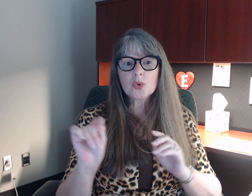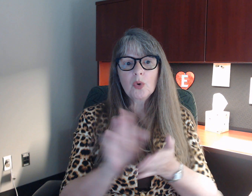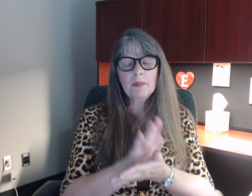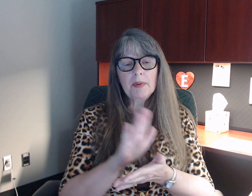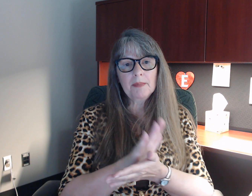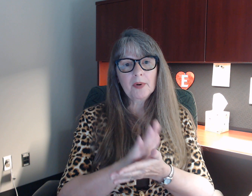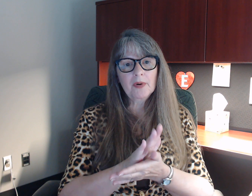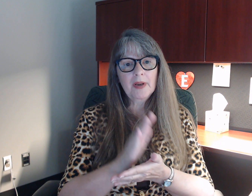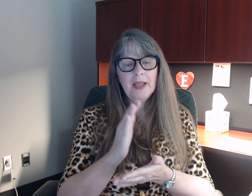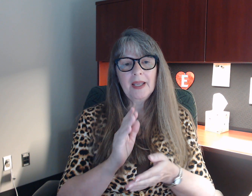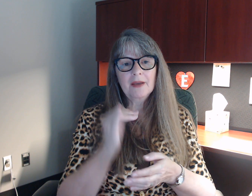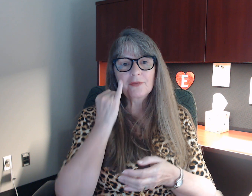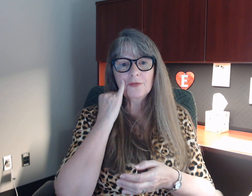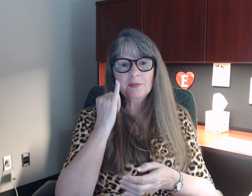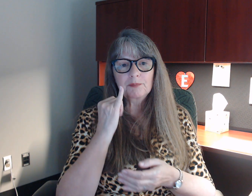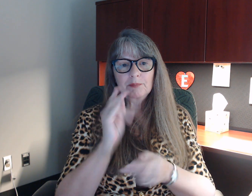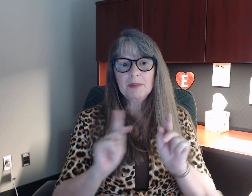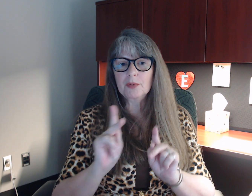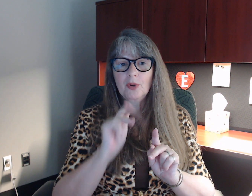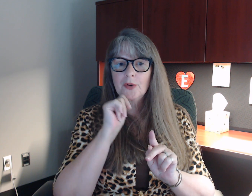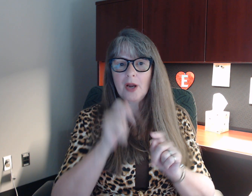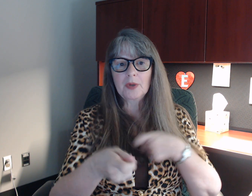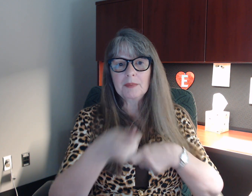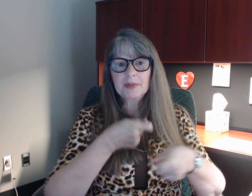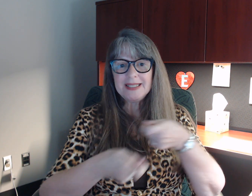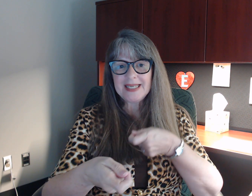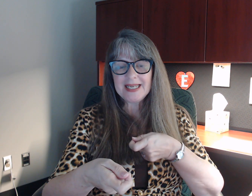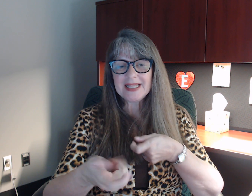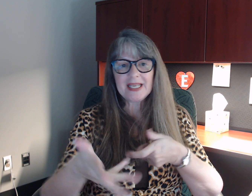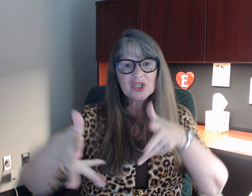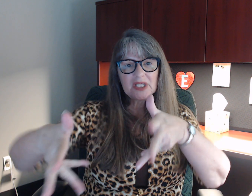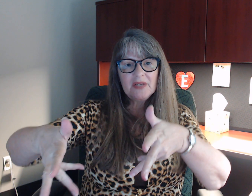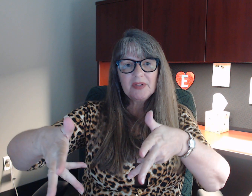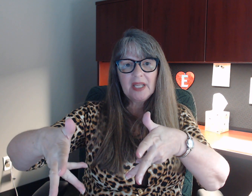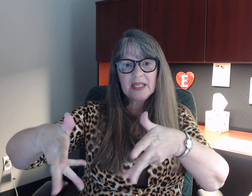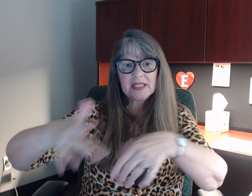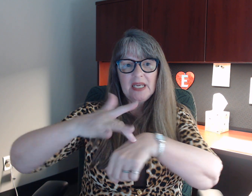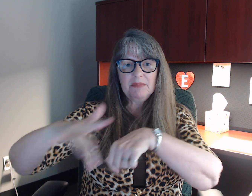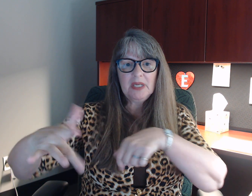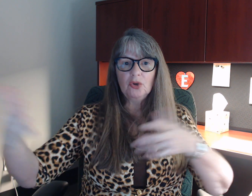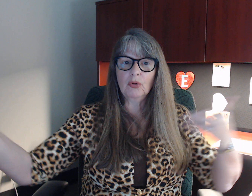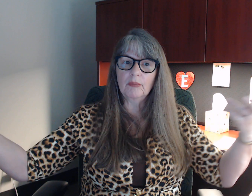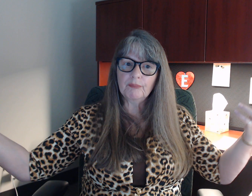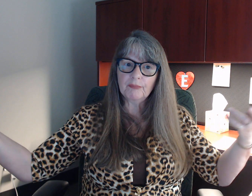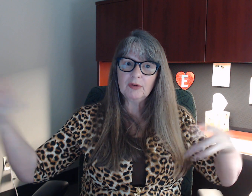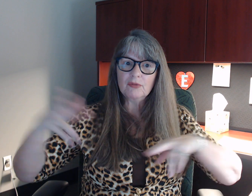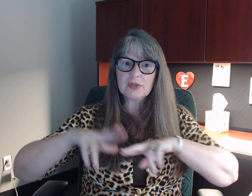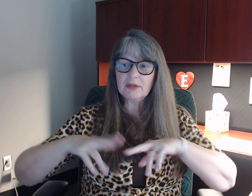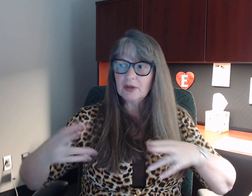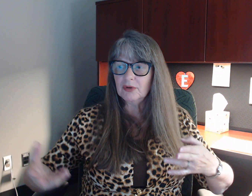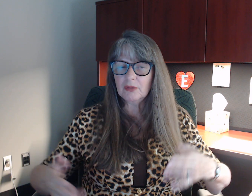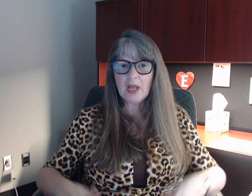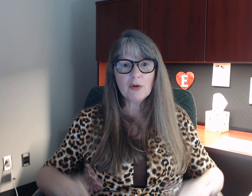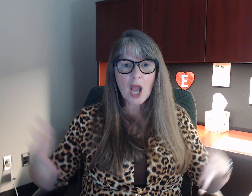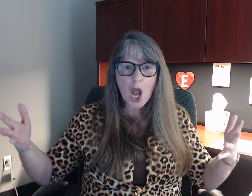Toilet paper. If people are not replacing it, they just leave it like it's empty, and you sit there and you're going, oh